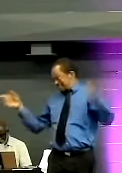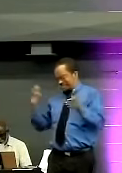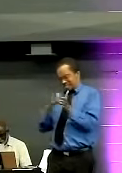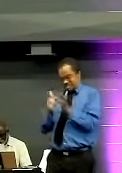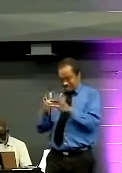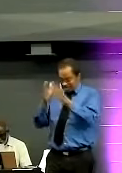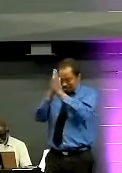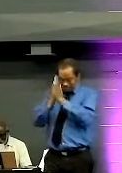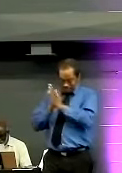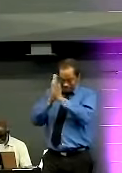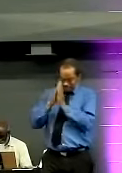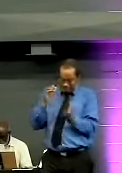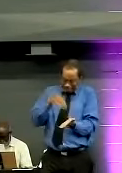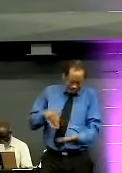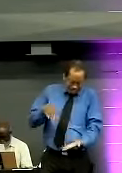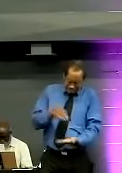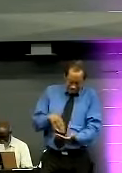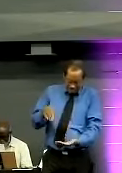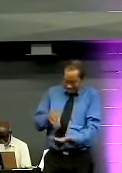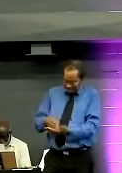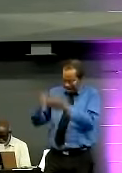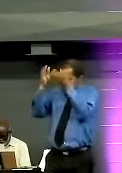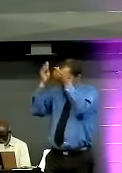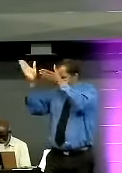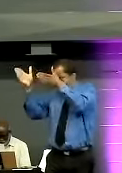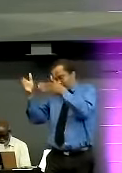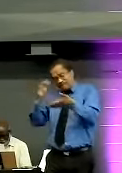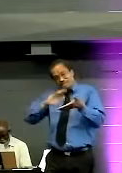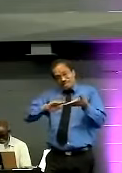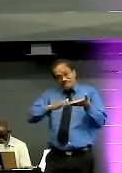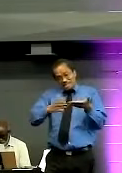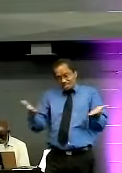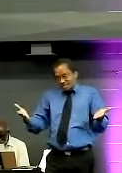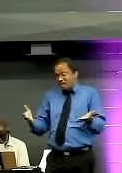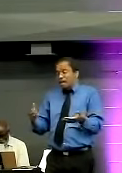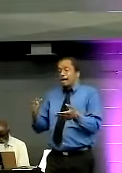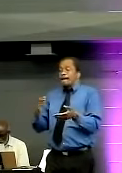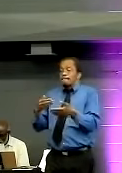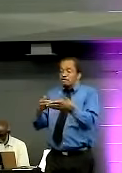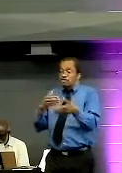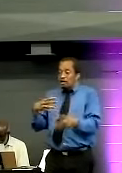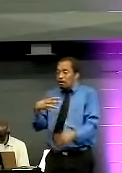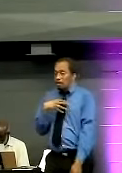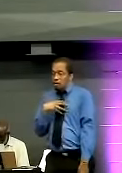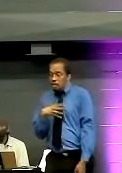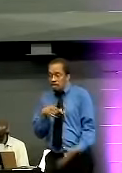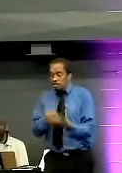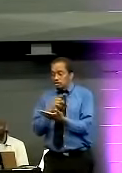over, Father, forgive them. So before you complain this week, before you fuss this week, before you fight this